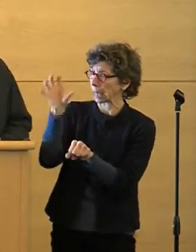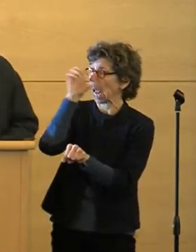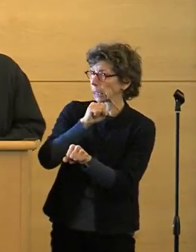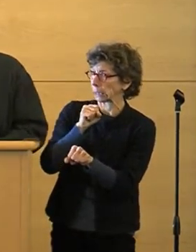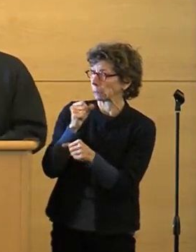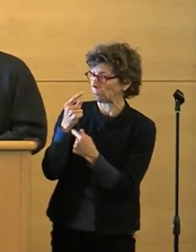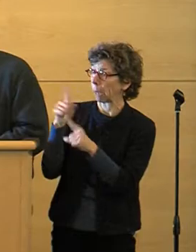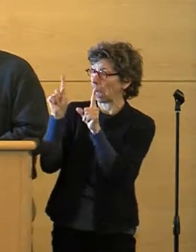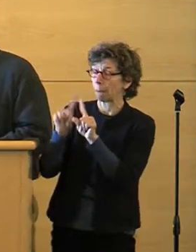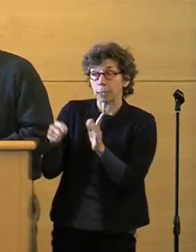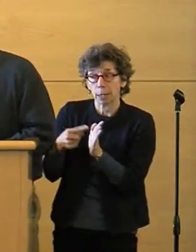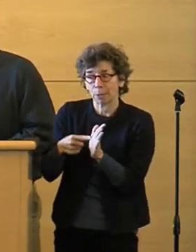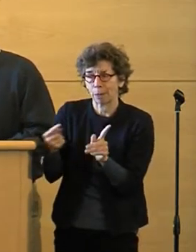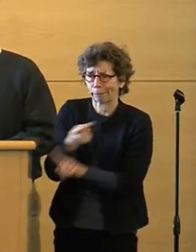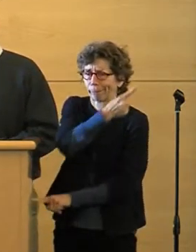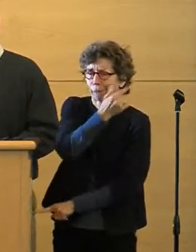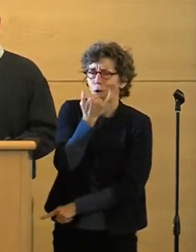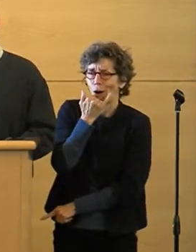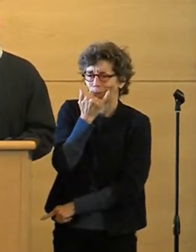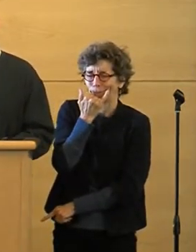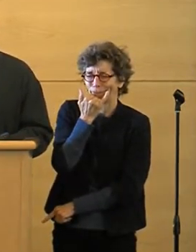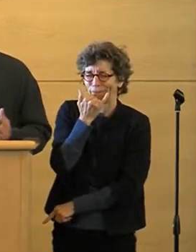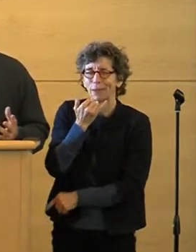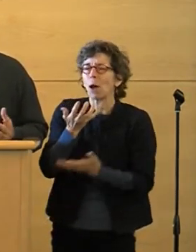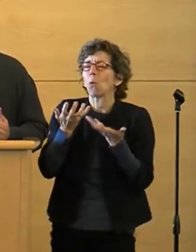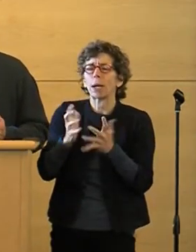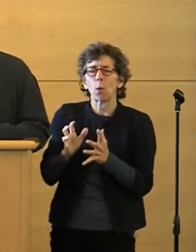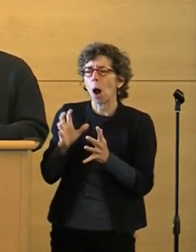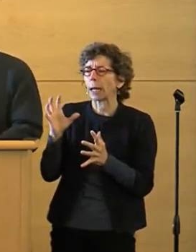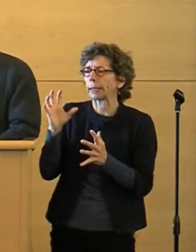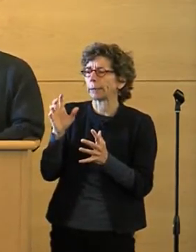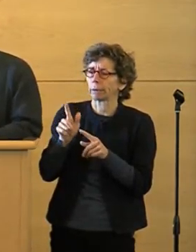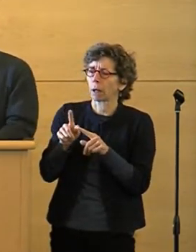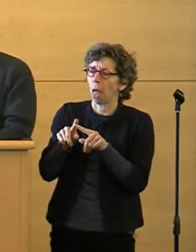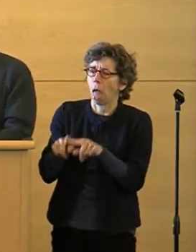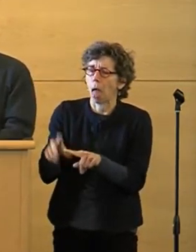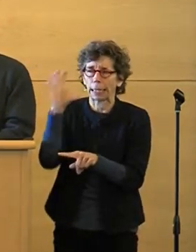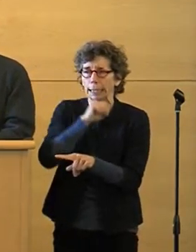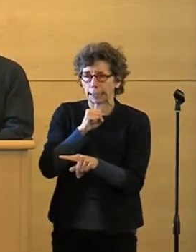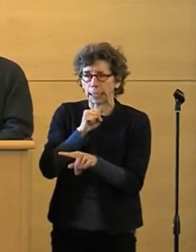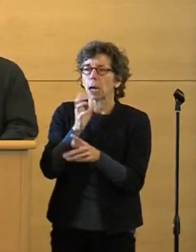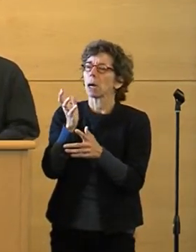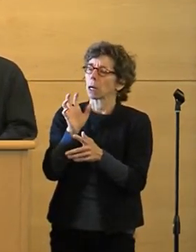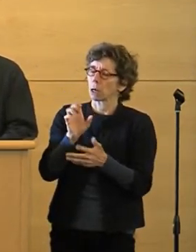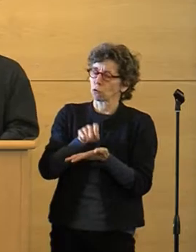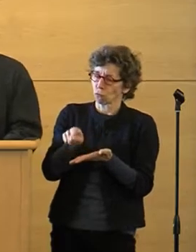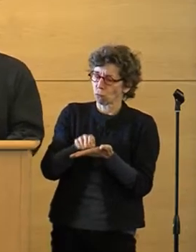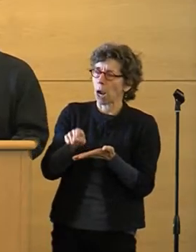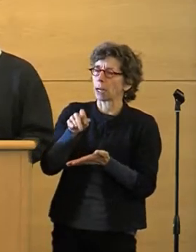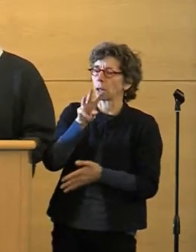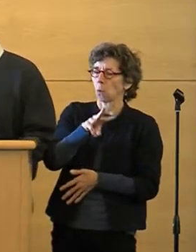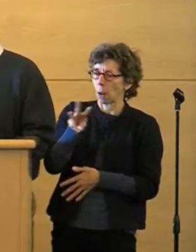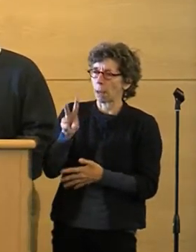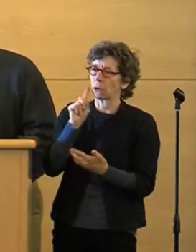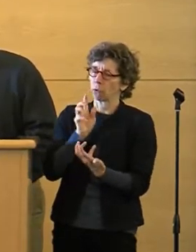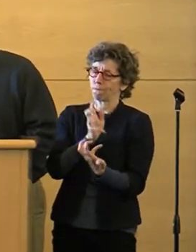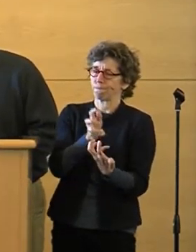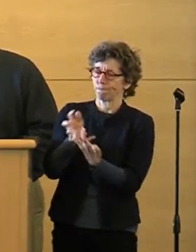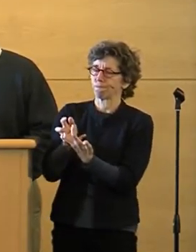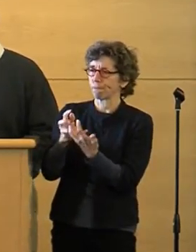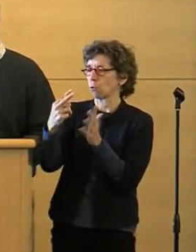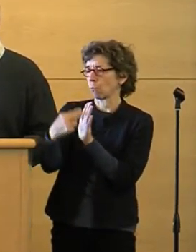Otherwise, screen readers have to guess which prompt goes with which field, and sometimes screen readers either don't guess. Most screen readers